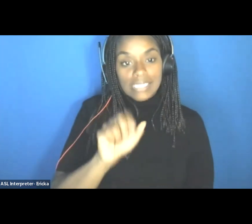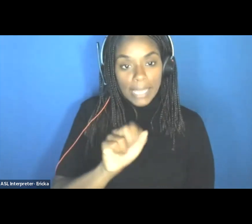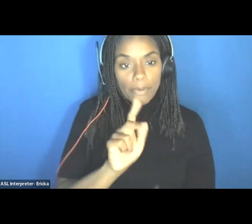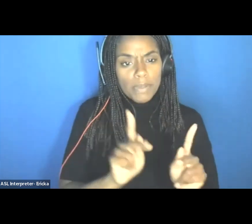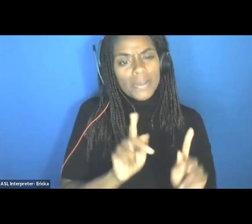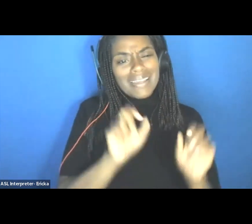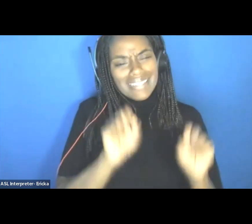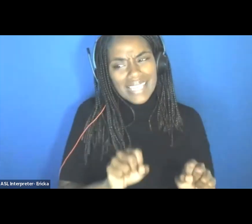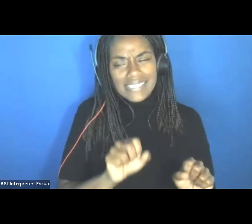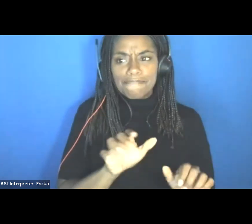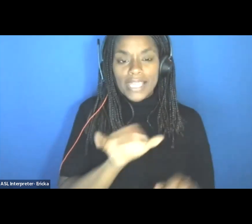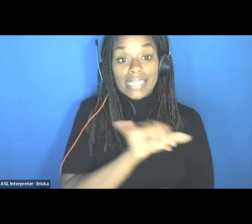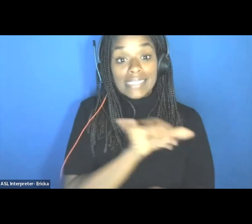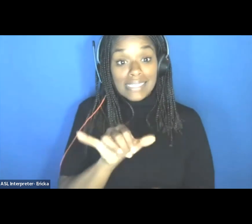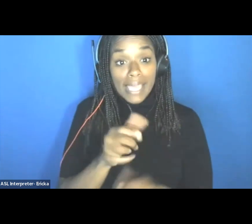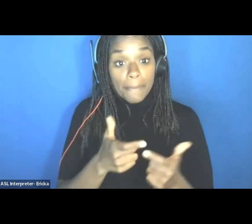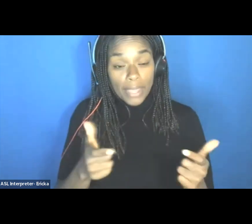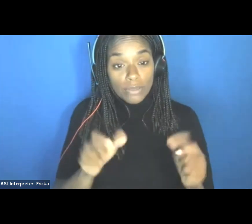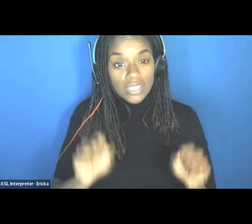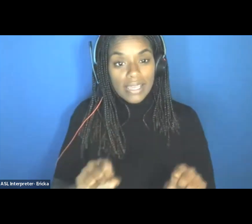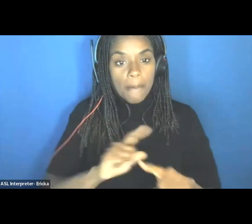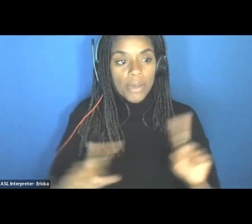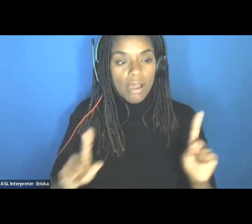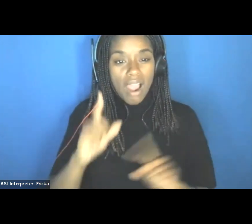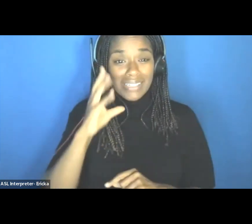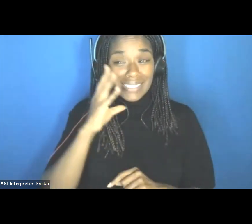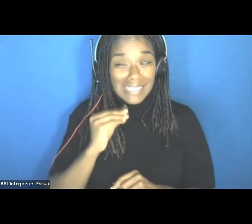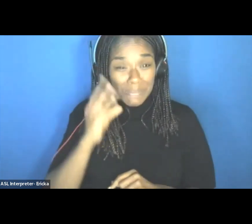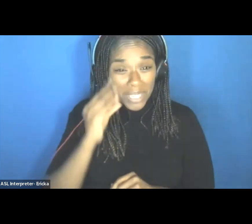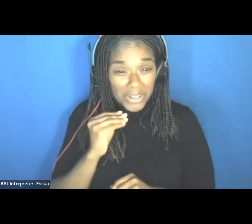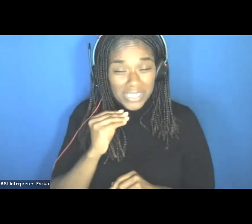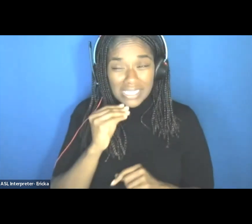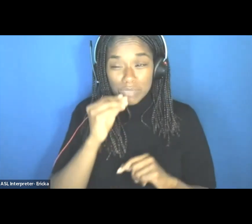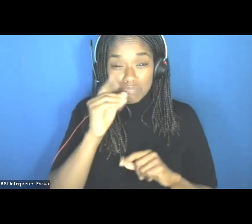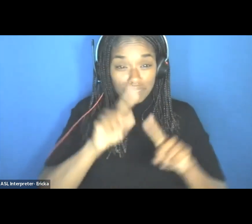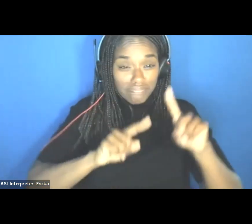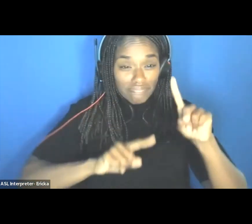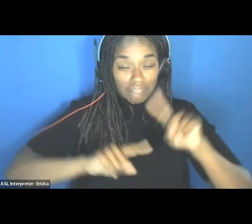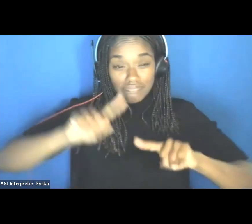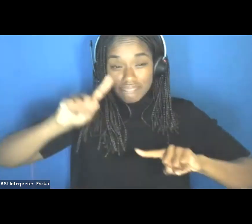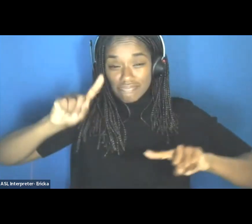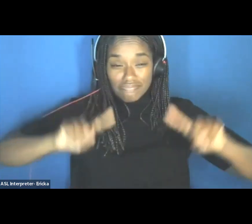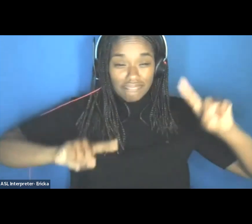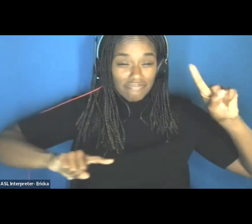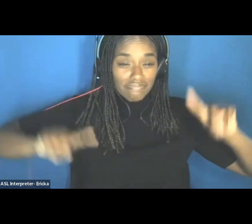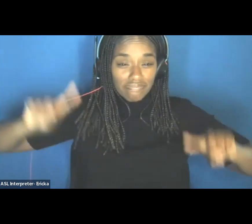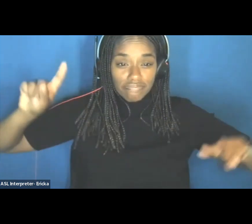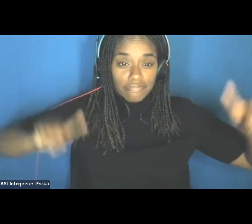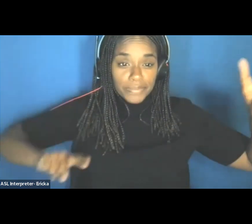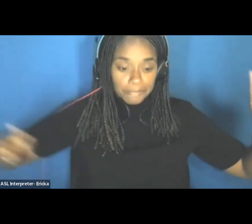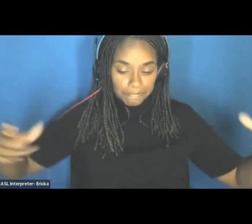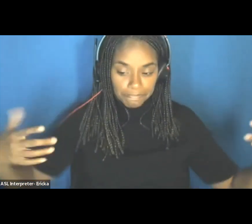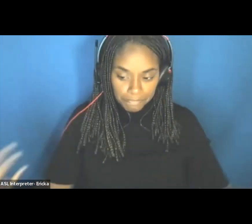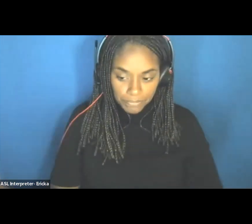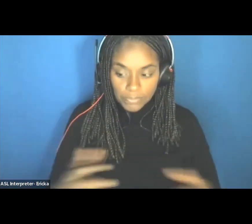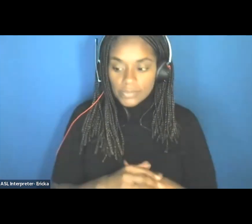language, our experience is almost as diverse as you can really imagine it. It really is. We encourage you to